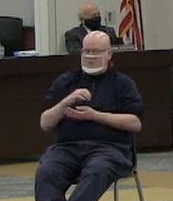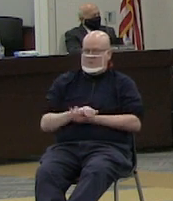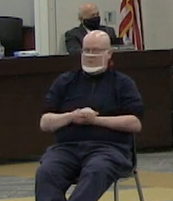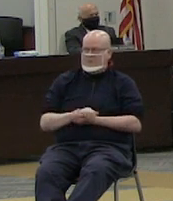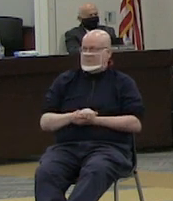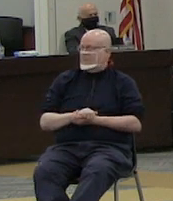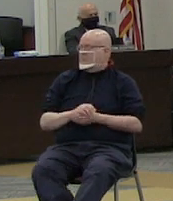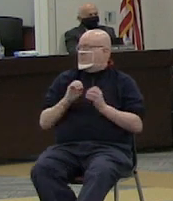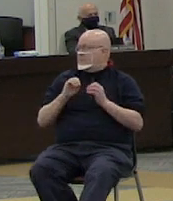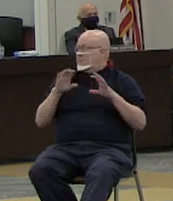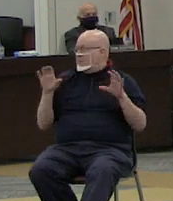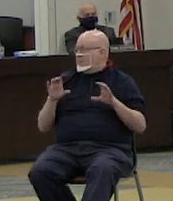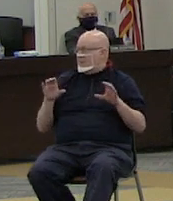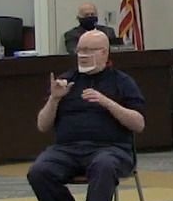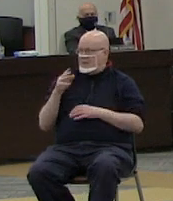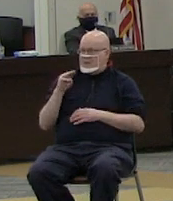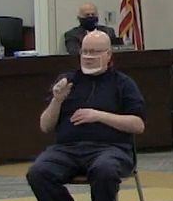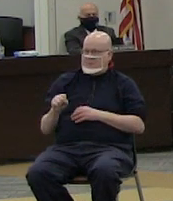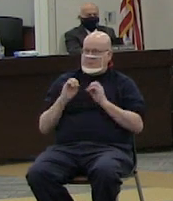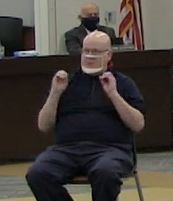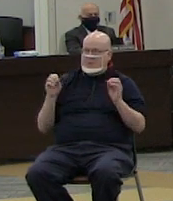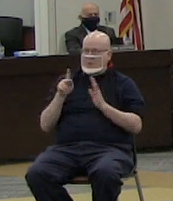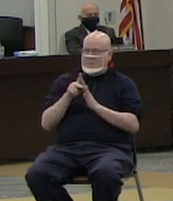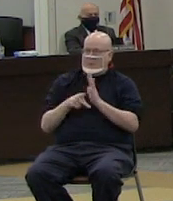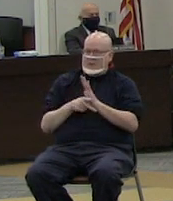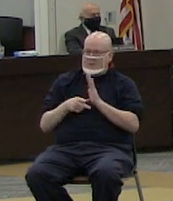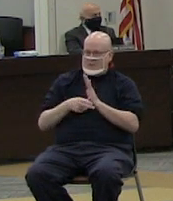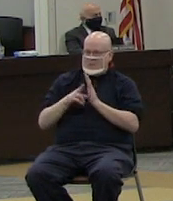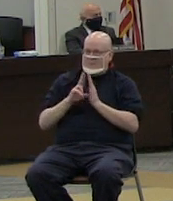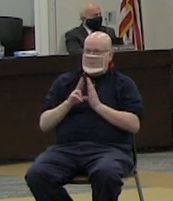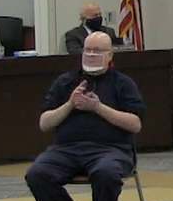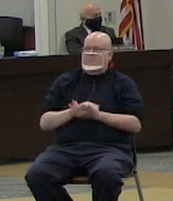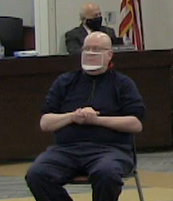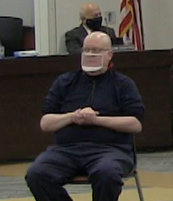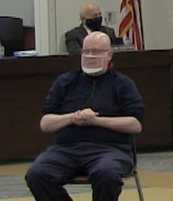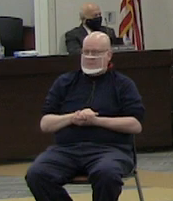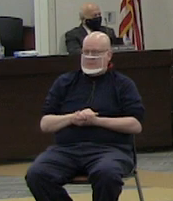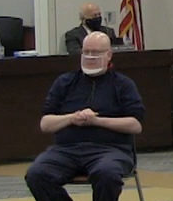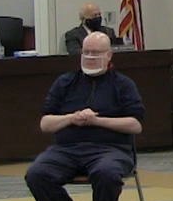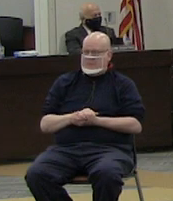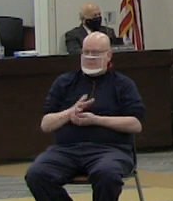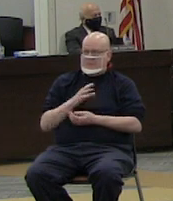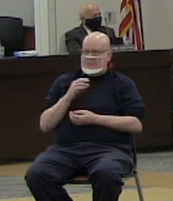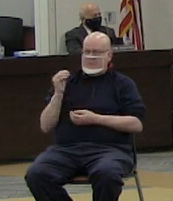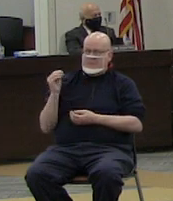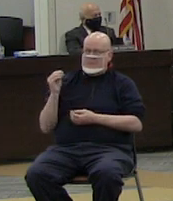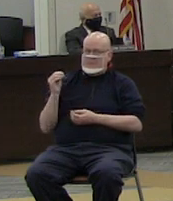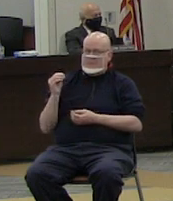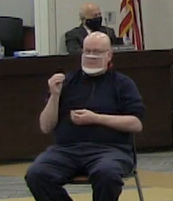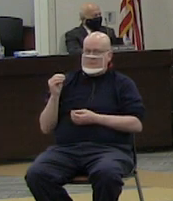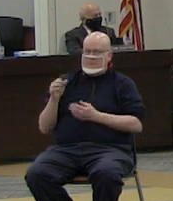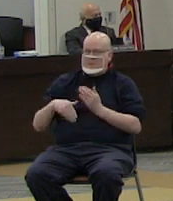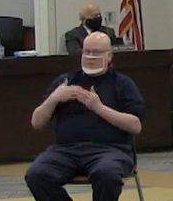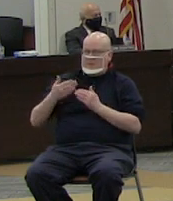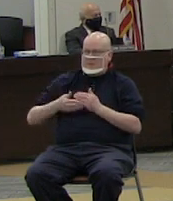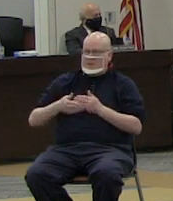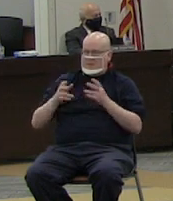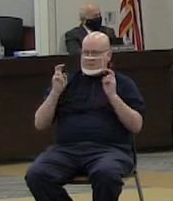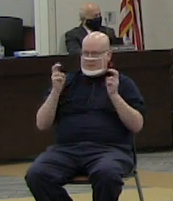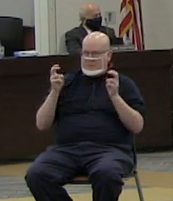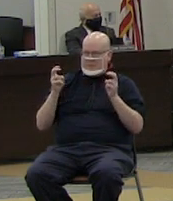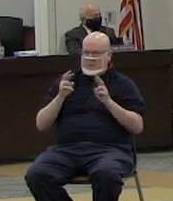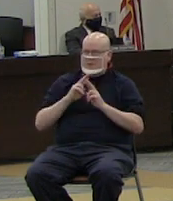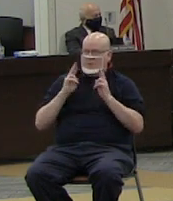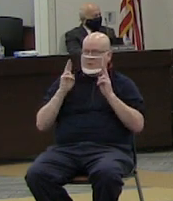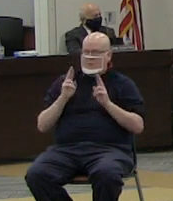We have no action items. We have no policy review, but we will soon, as Debbie mentioned. So next up, we have a